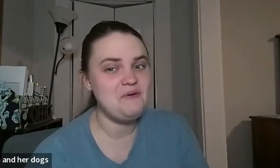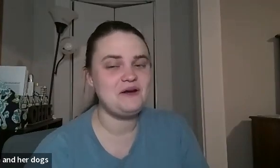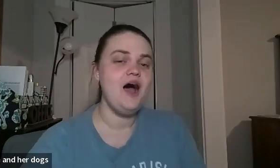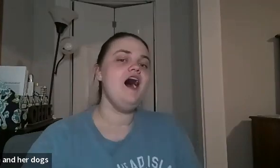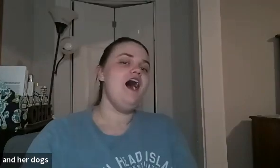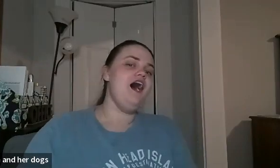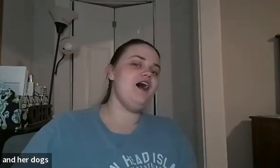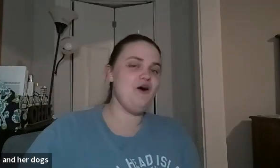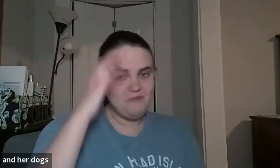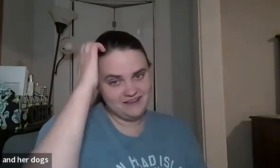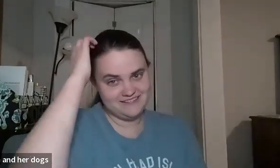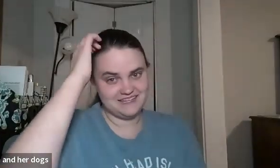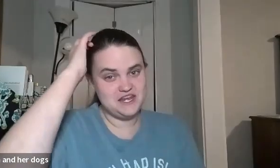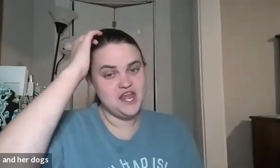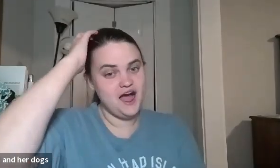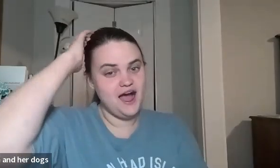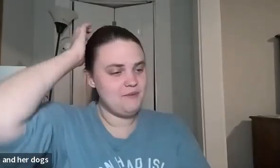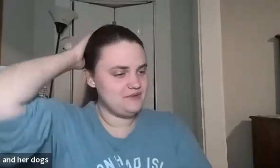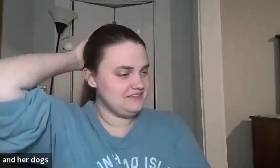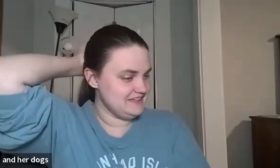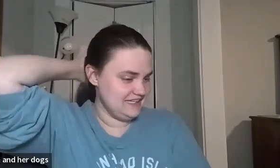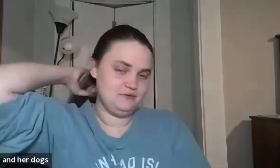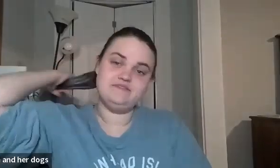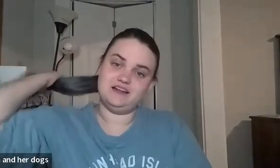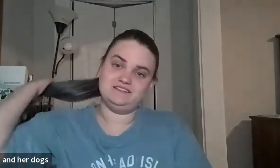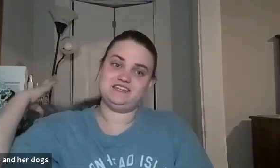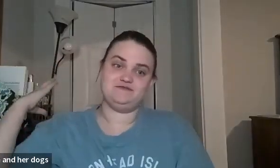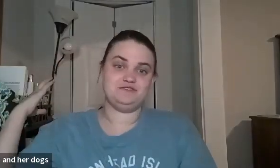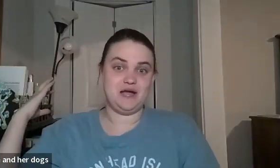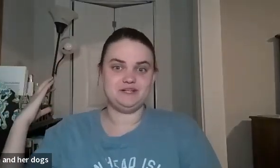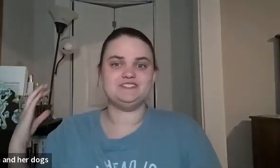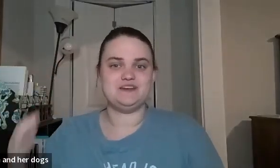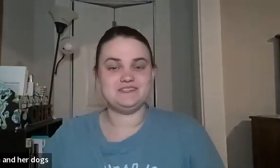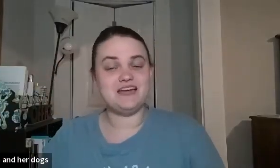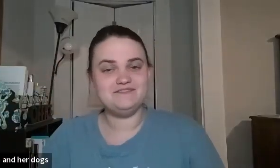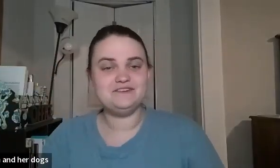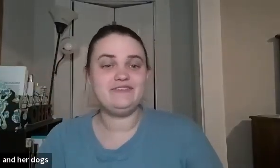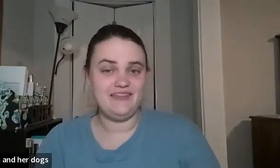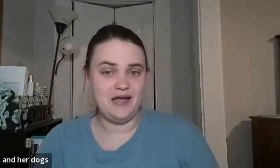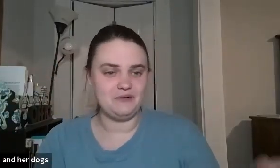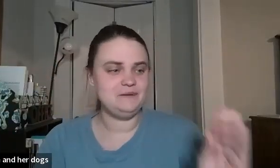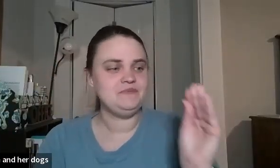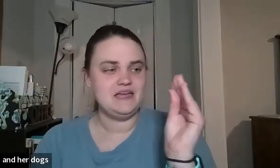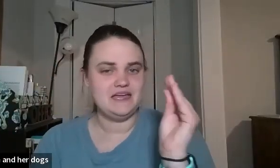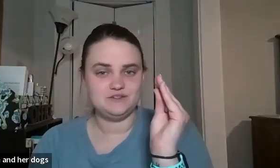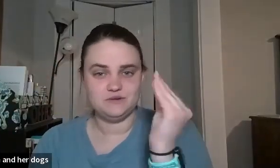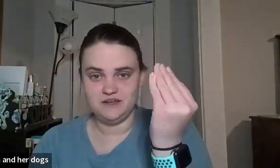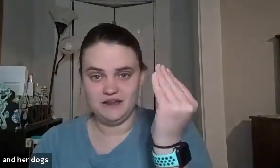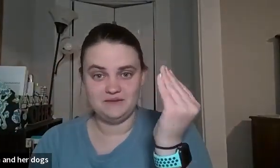Flower. Oh my goodness, I cannot believe we've not done the sign for flower. So the sign for flower is going to be our hand